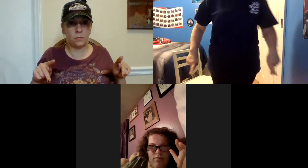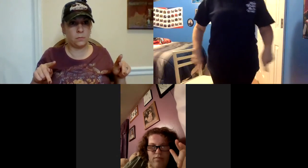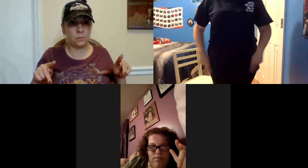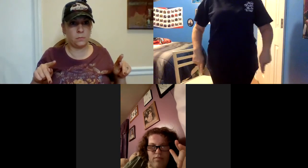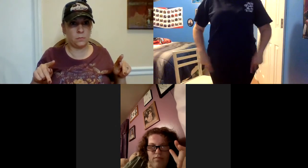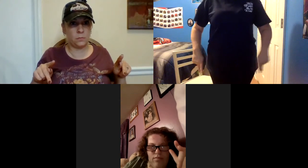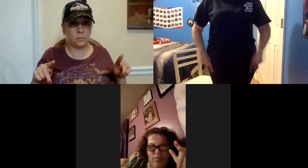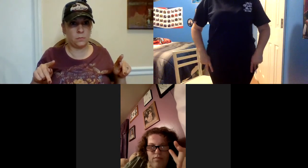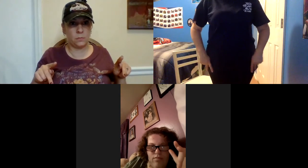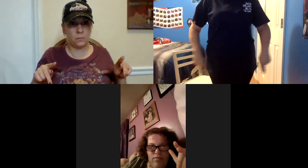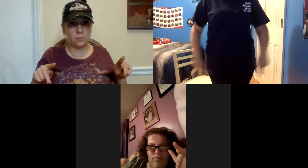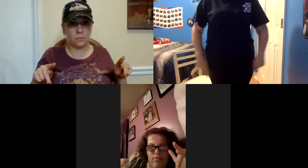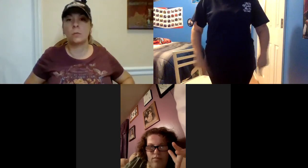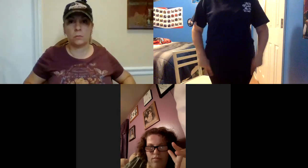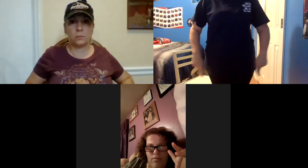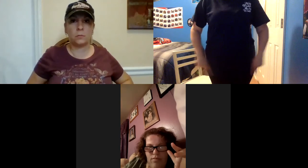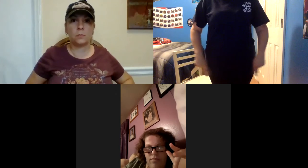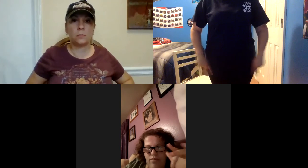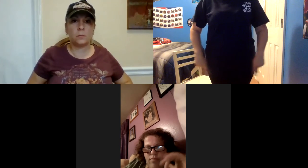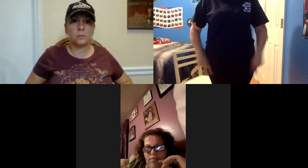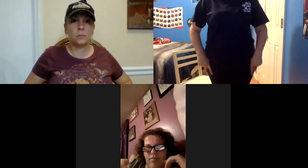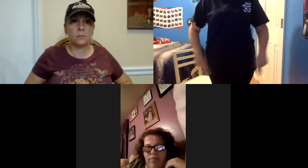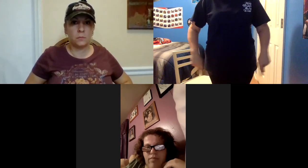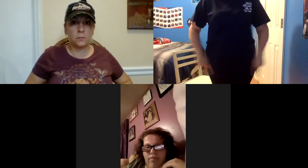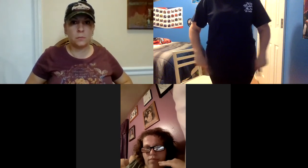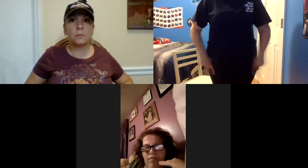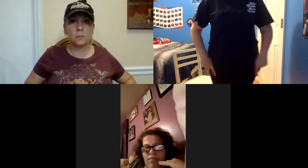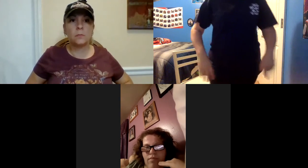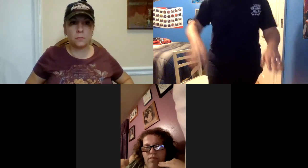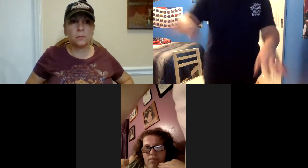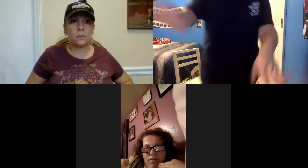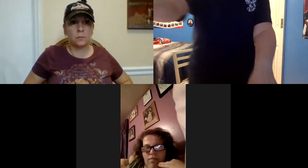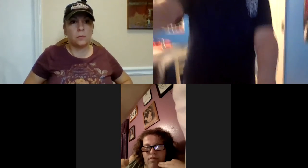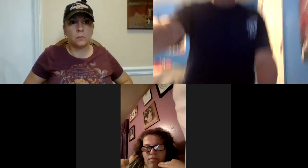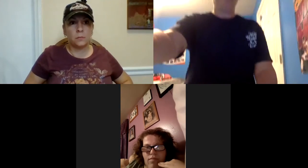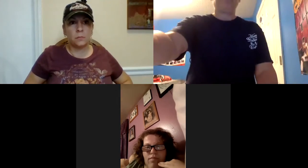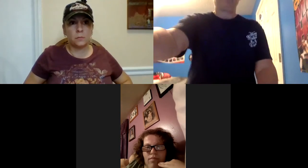like pants. You hit it down at where your pants are, pants.